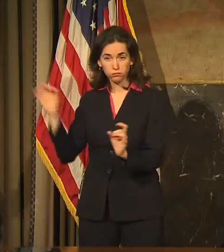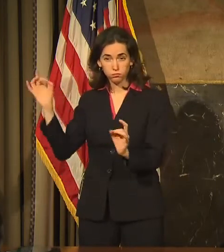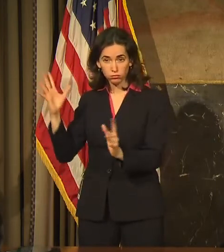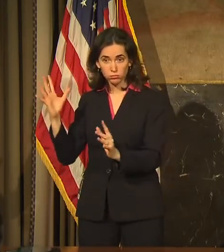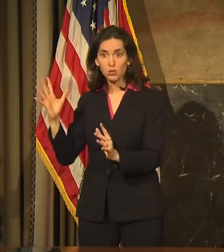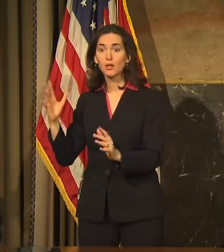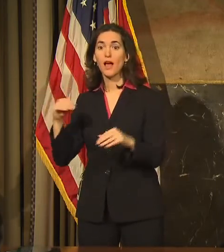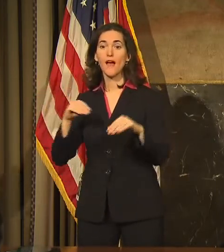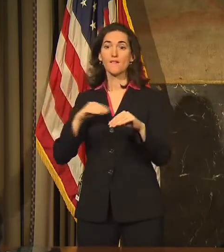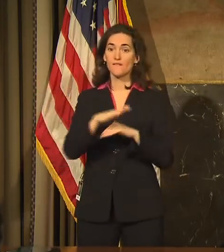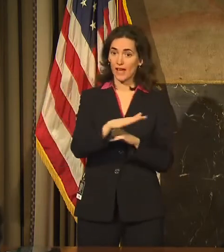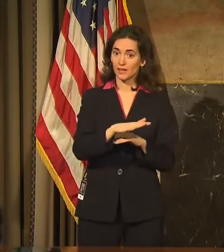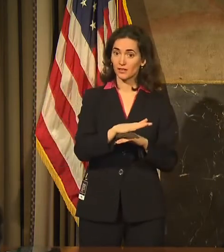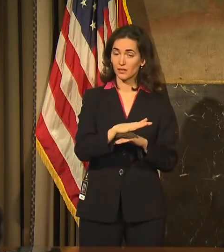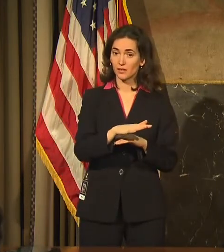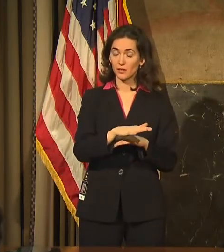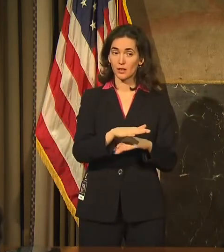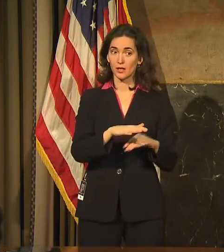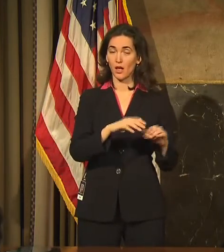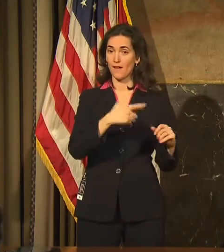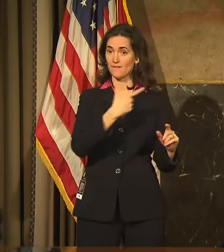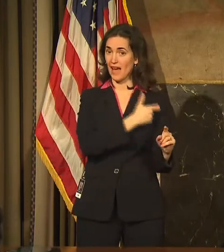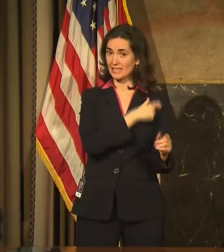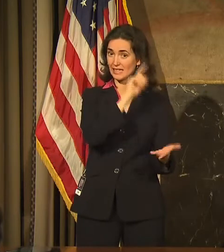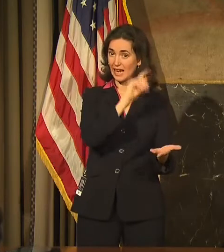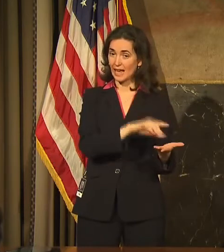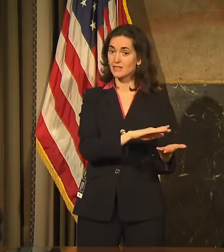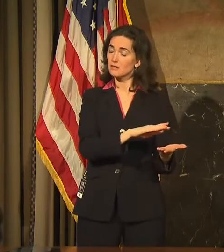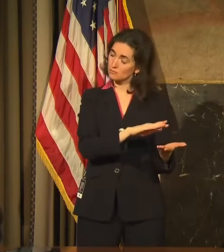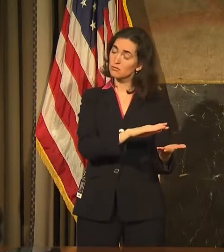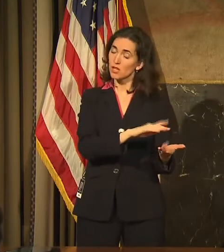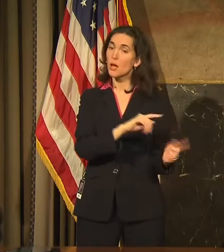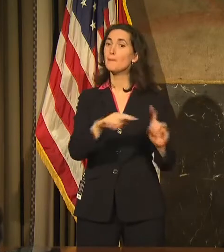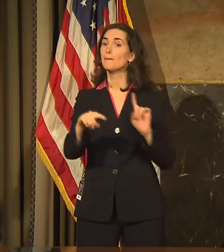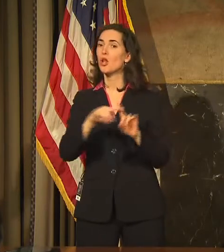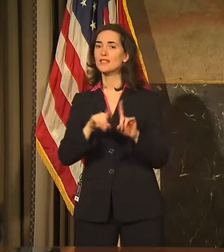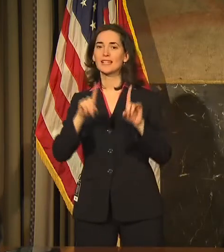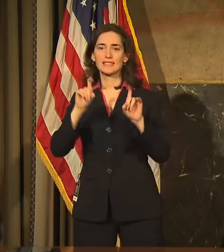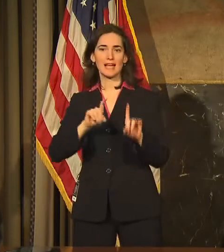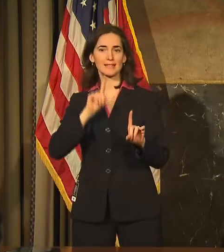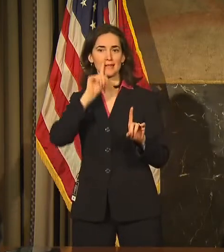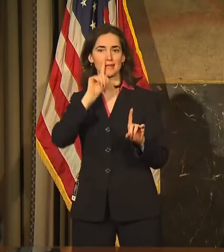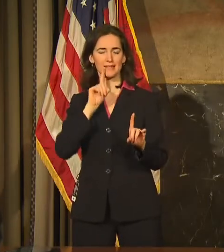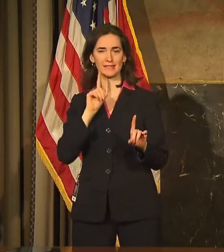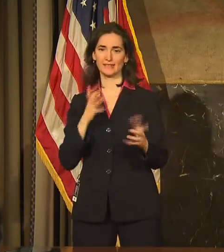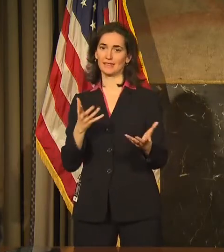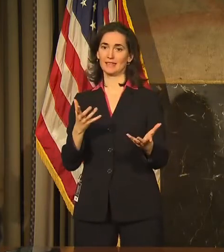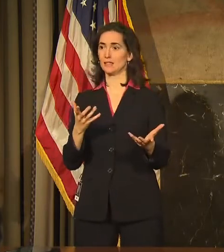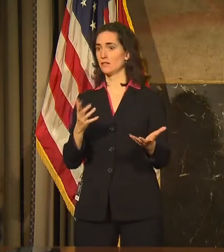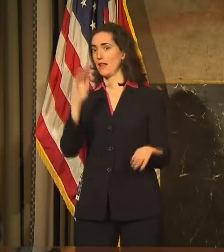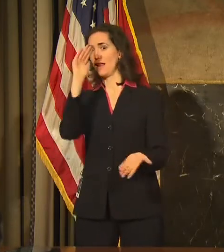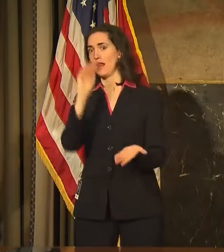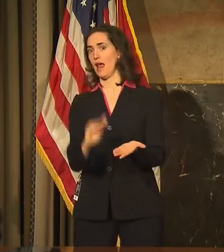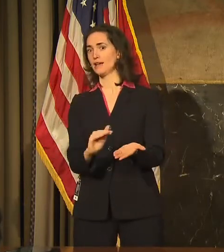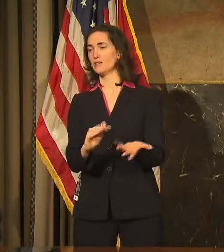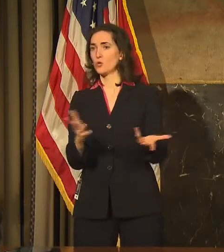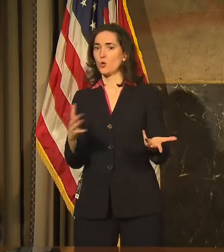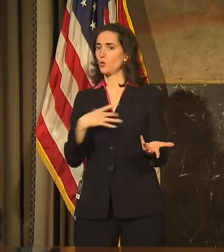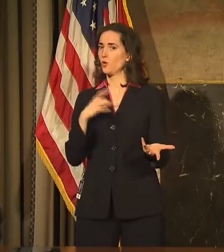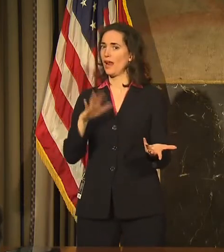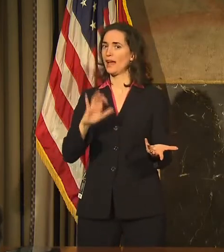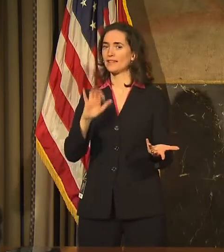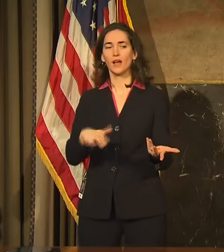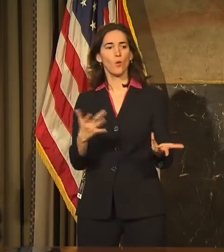had. Testing has fallen off significantly. Nobody ever likes that. You always want to know what's going on